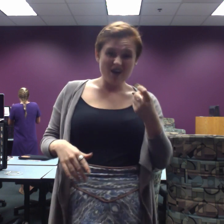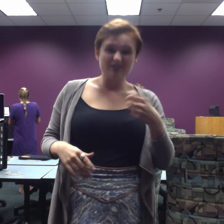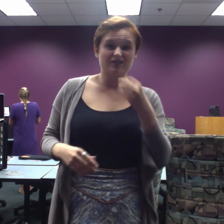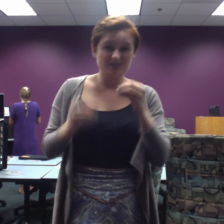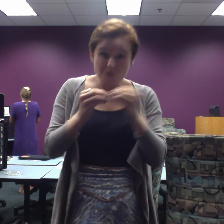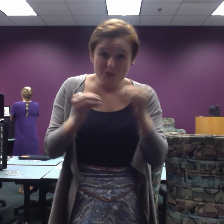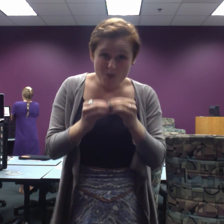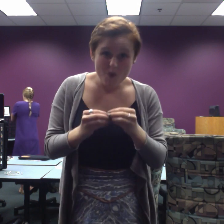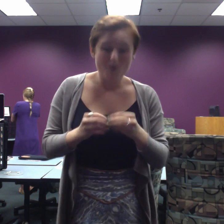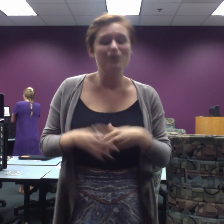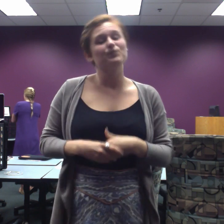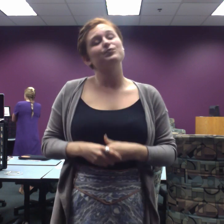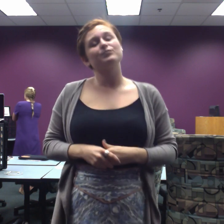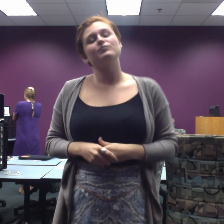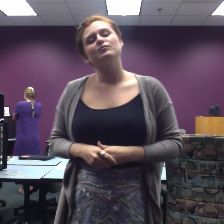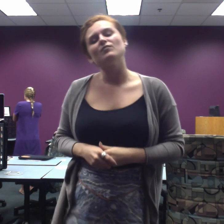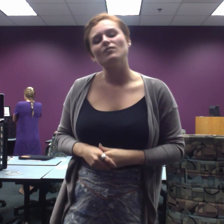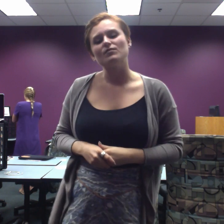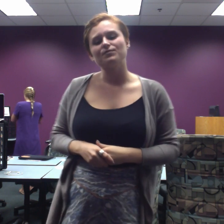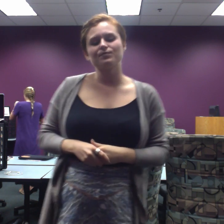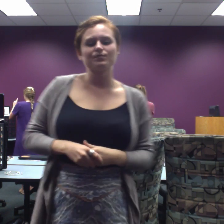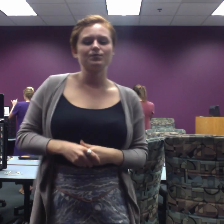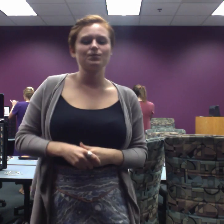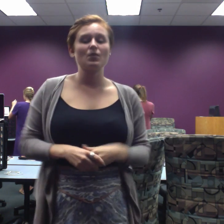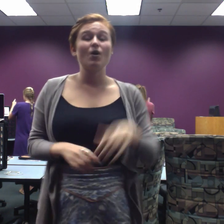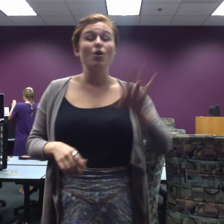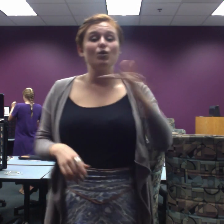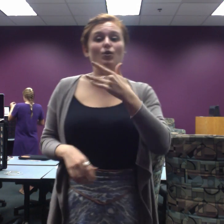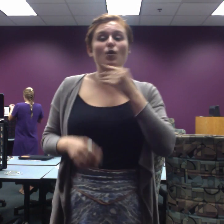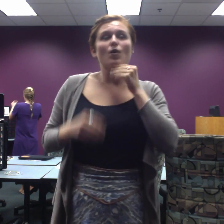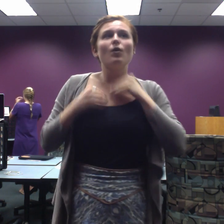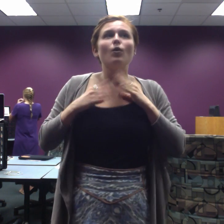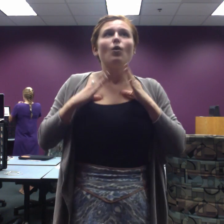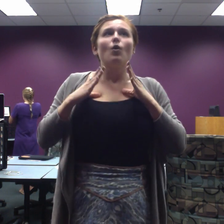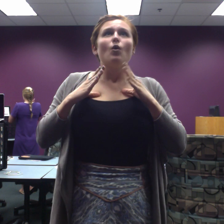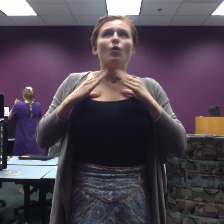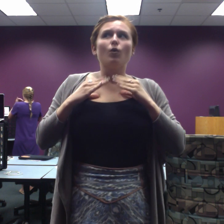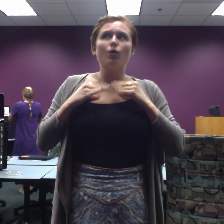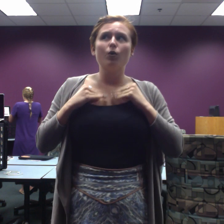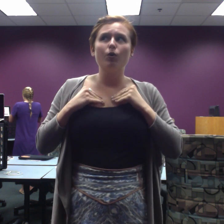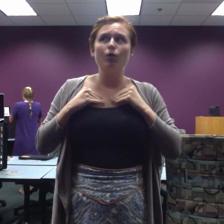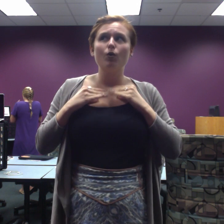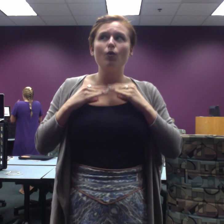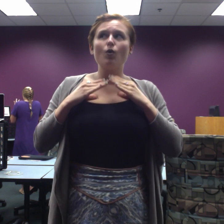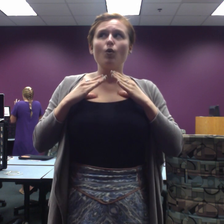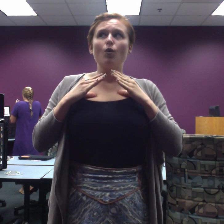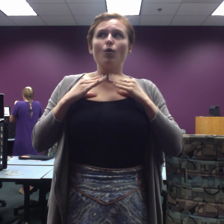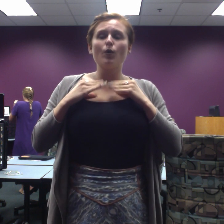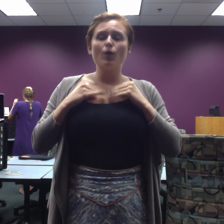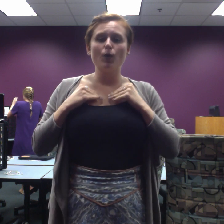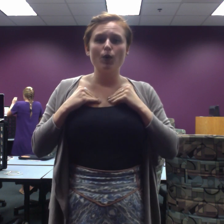oxygen into your body, also you're breathing out more because you're getting rid of more carbon dioxide. All